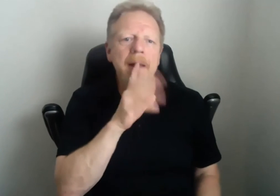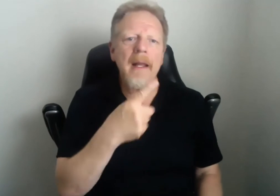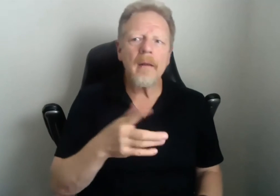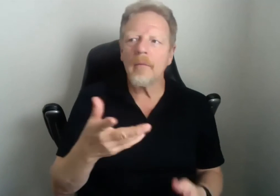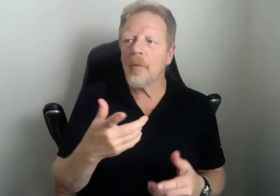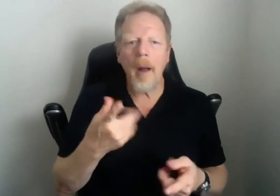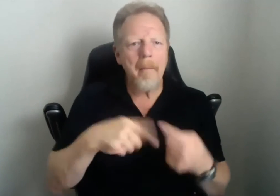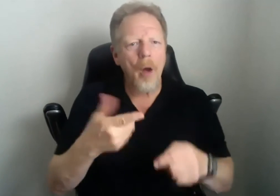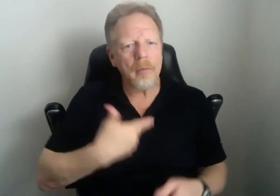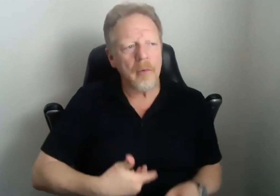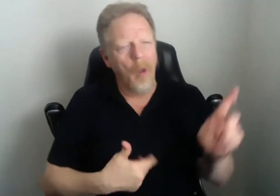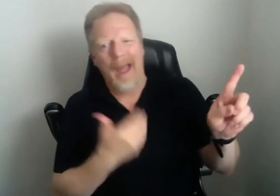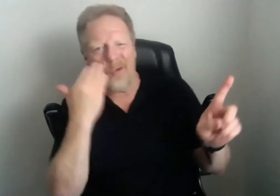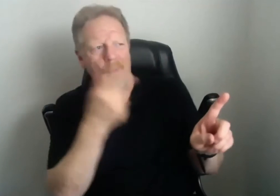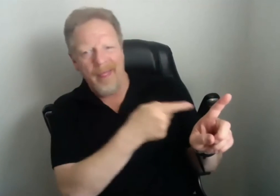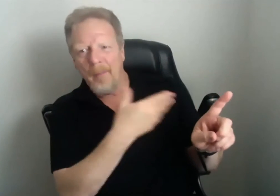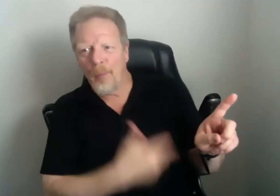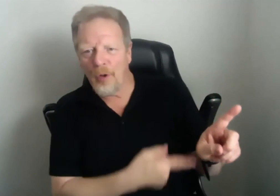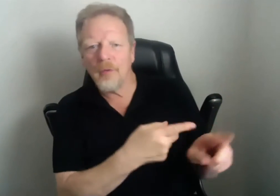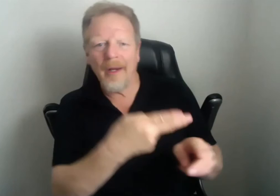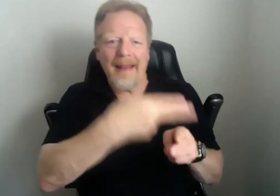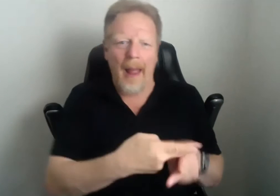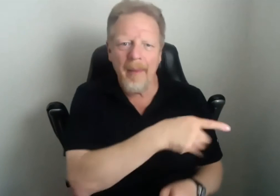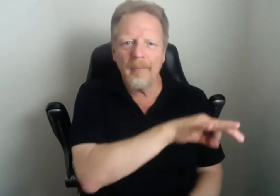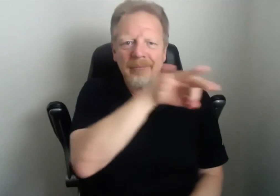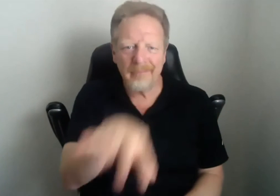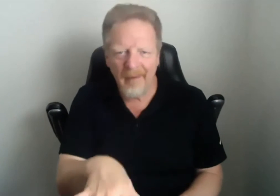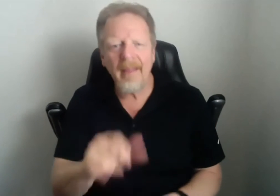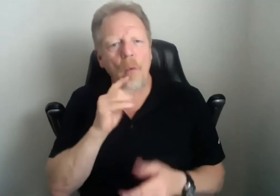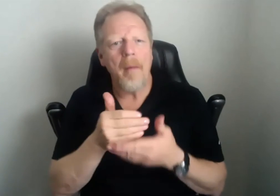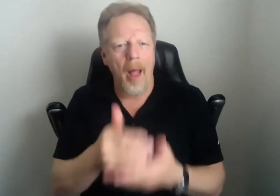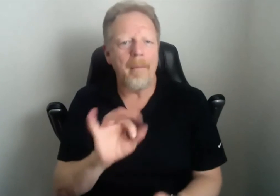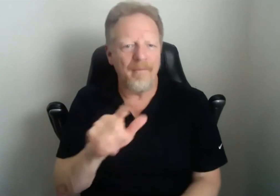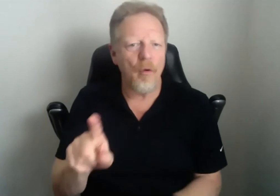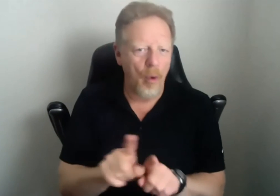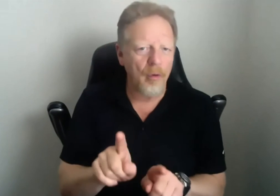or that you've been connected with at that agency. That's very helpful.